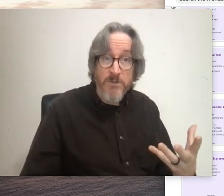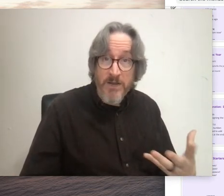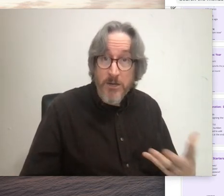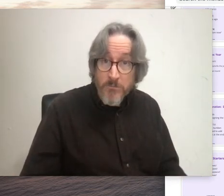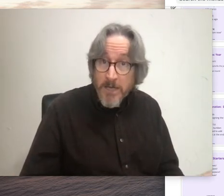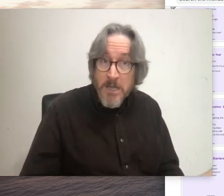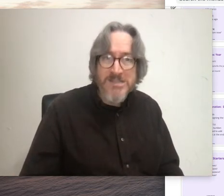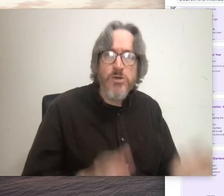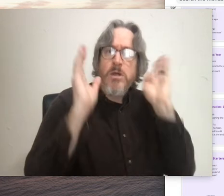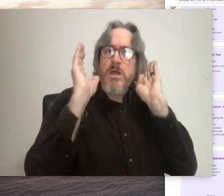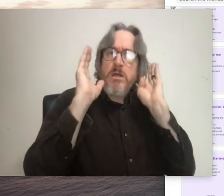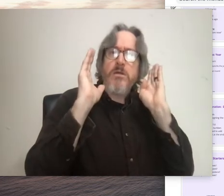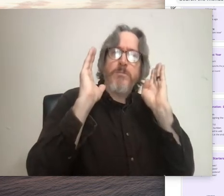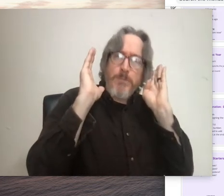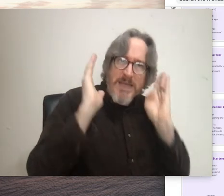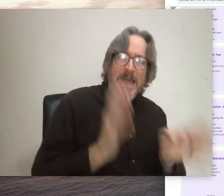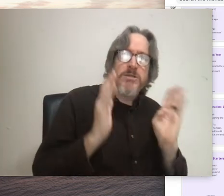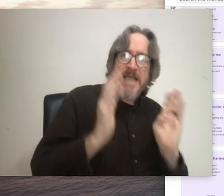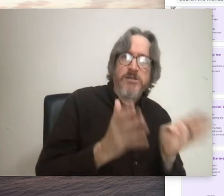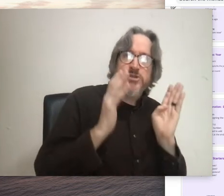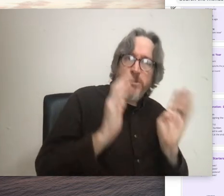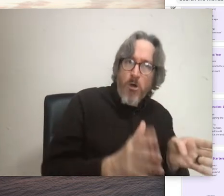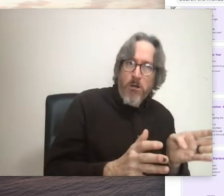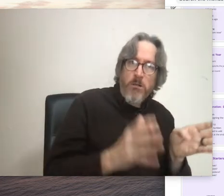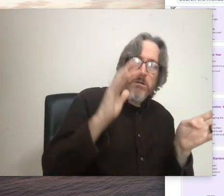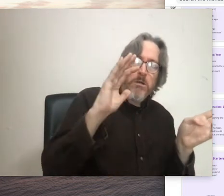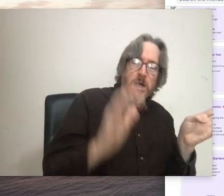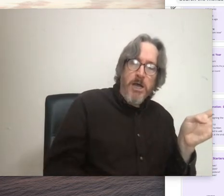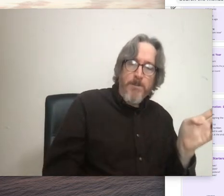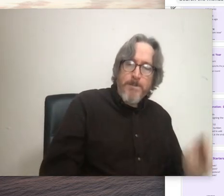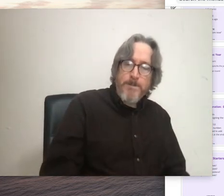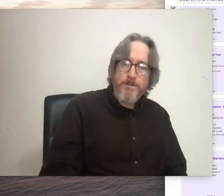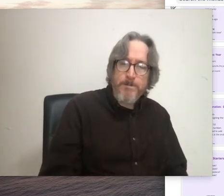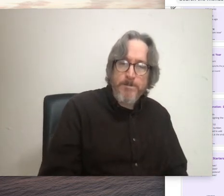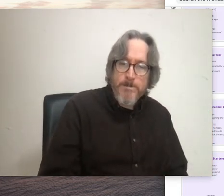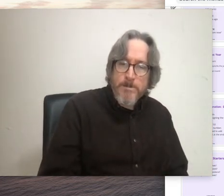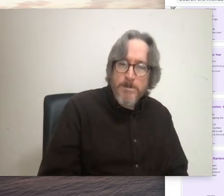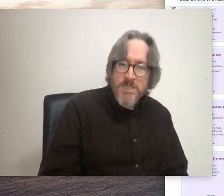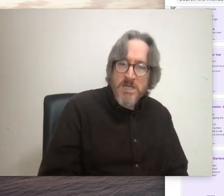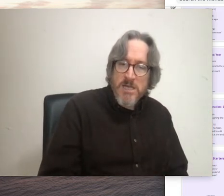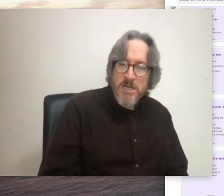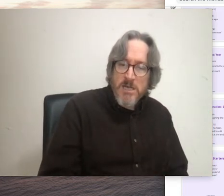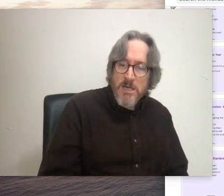anything from the video, right? So be able to answer them all.